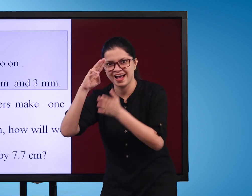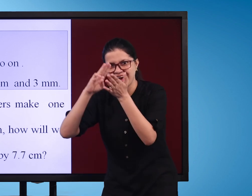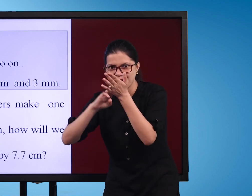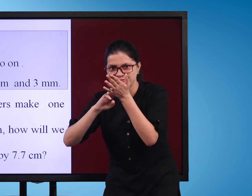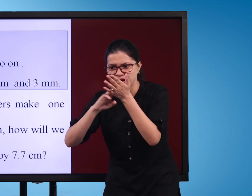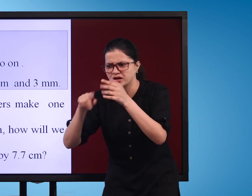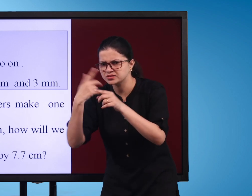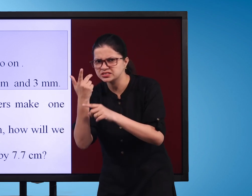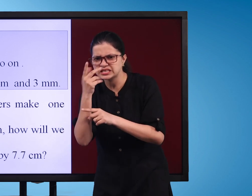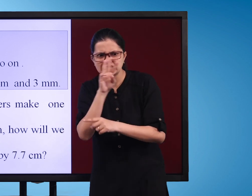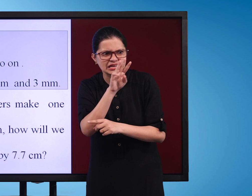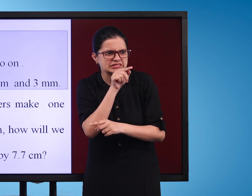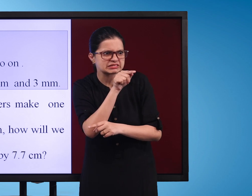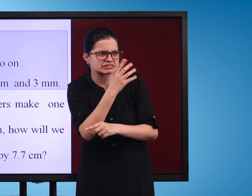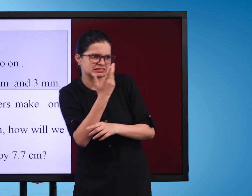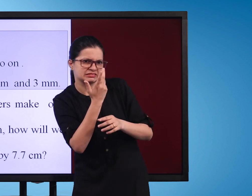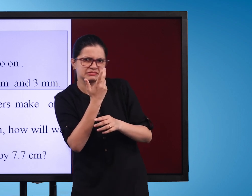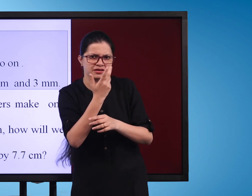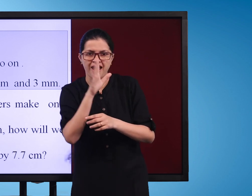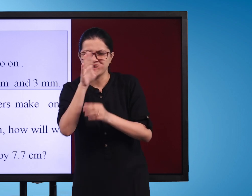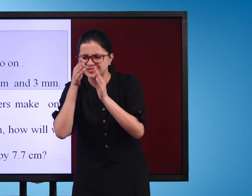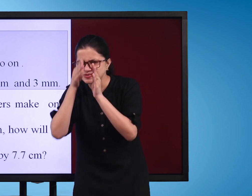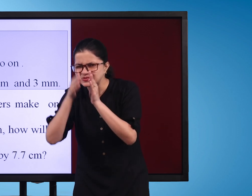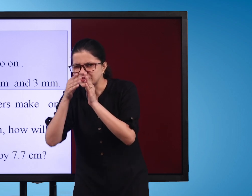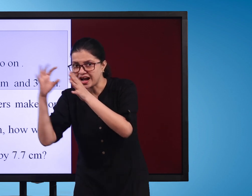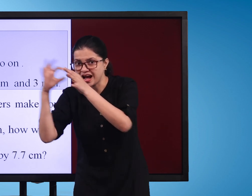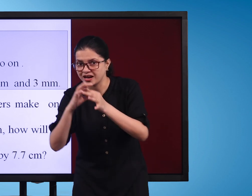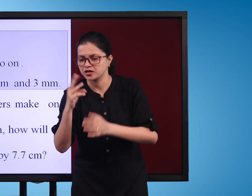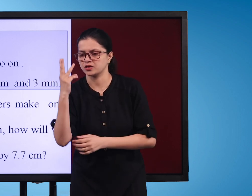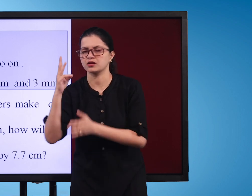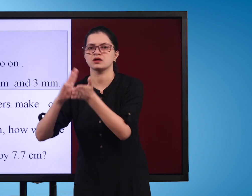.3 centimeters will mean 2 centimeters and 3 millimeters.